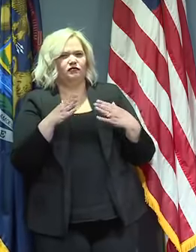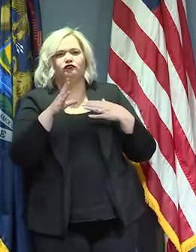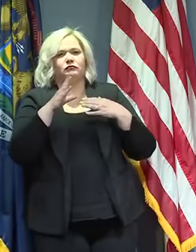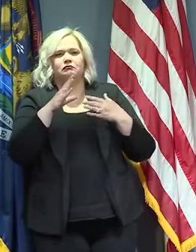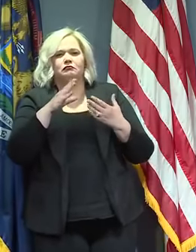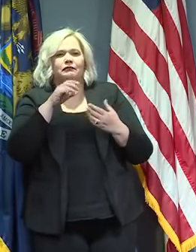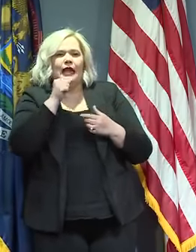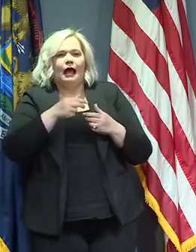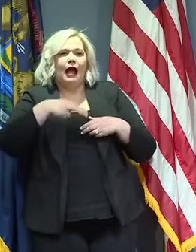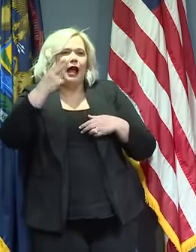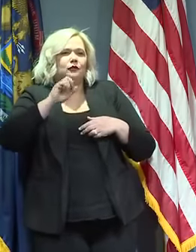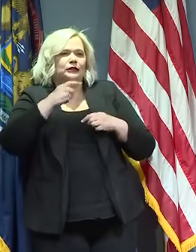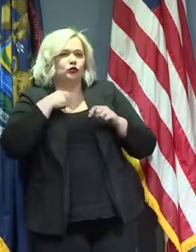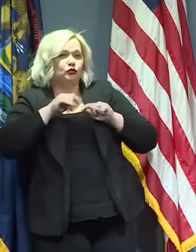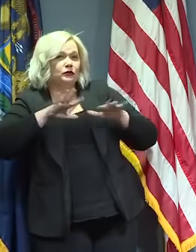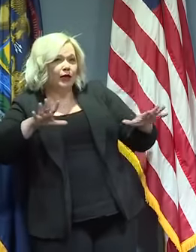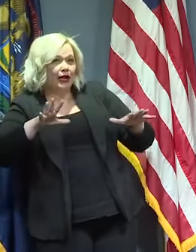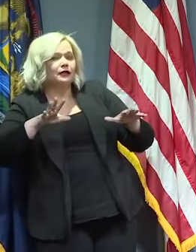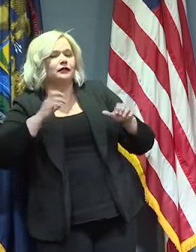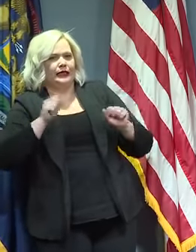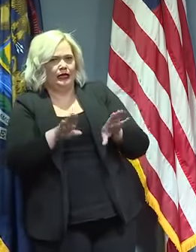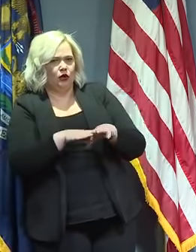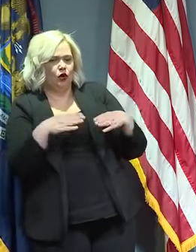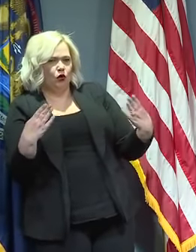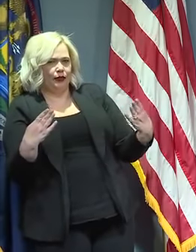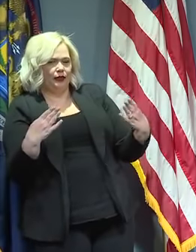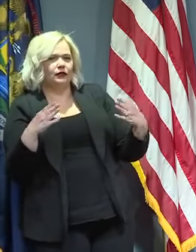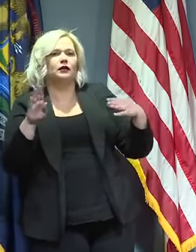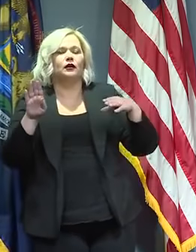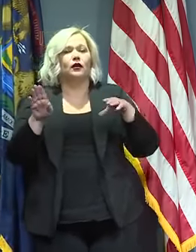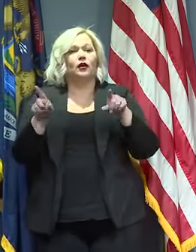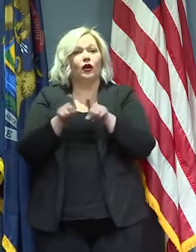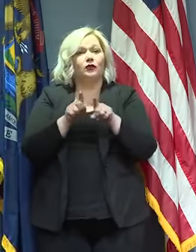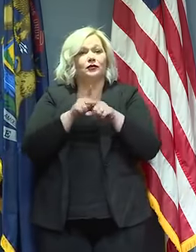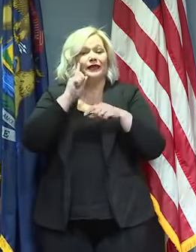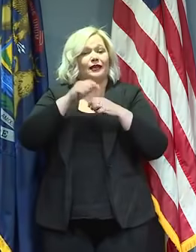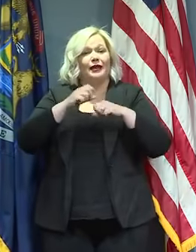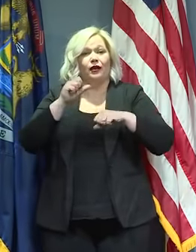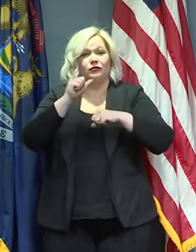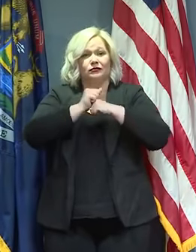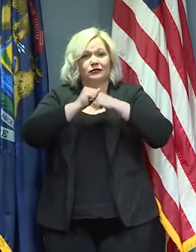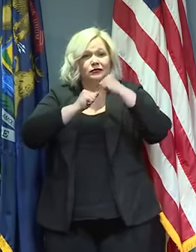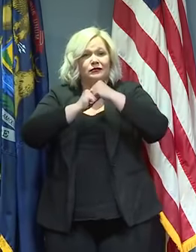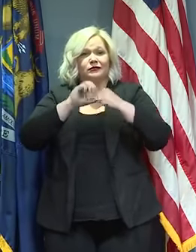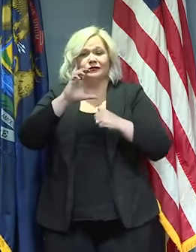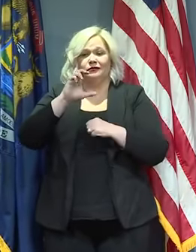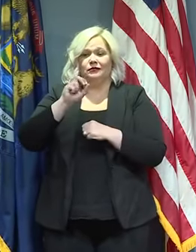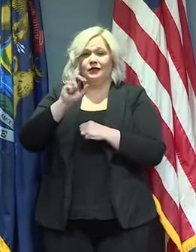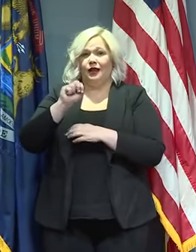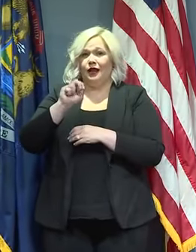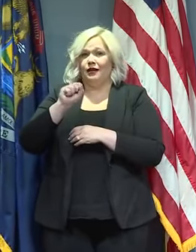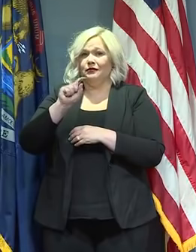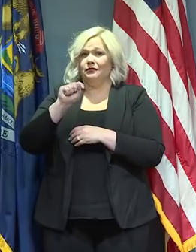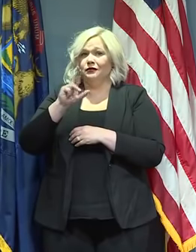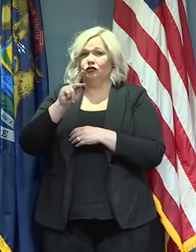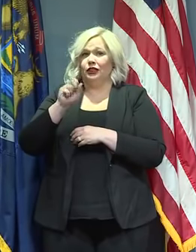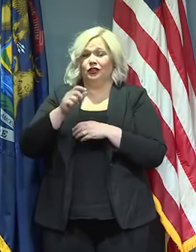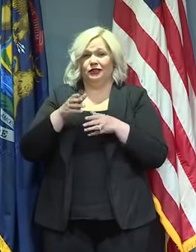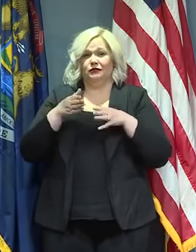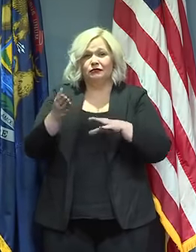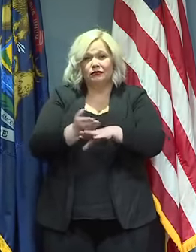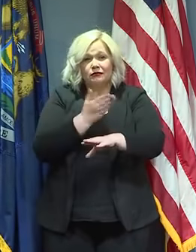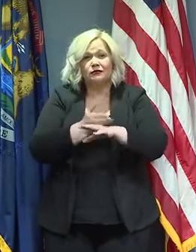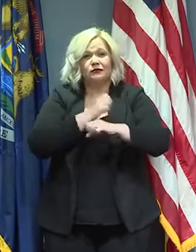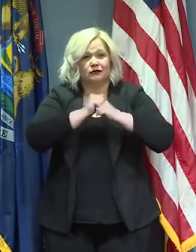risk. We'll also be looking at residential and commercial construction. That industry, for example, will be one of the